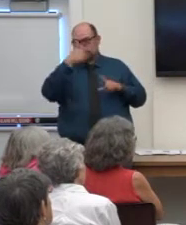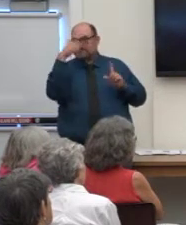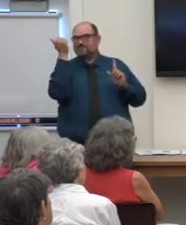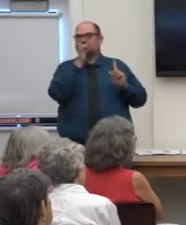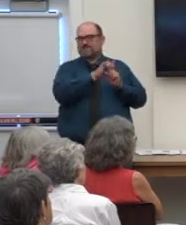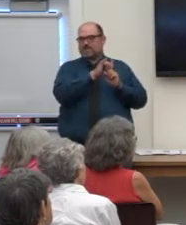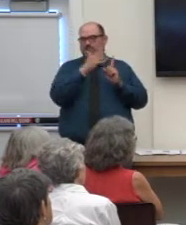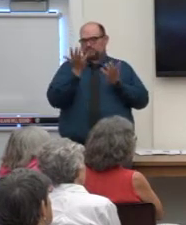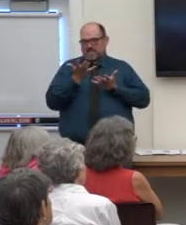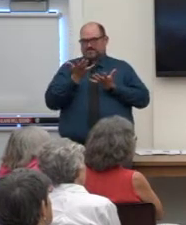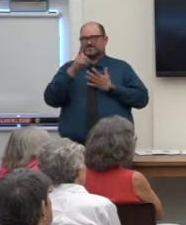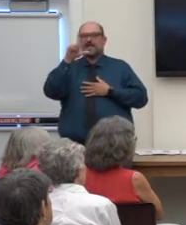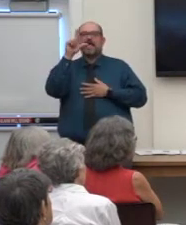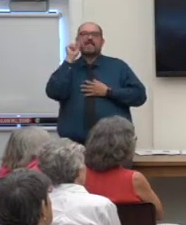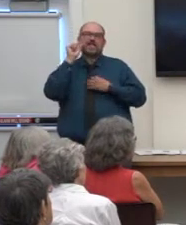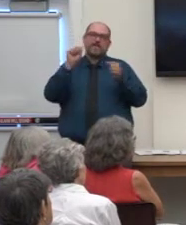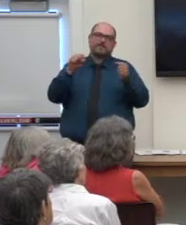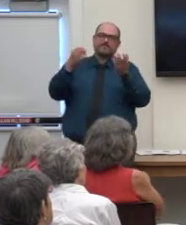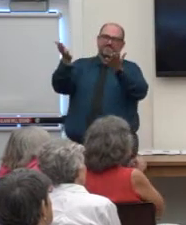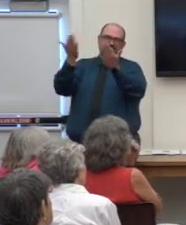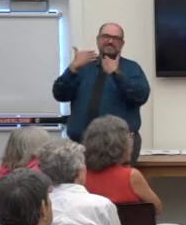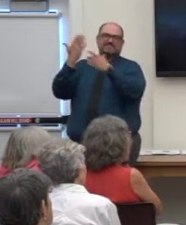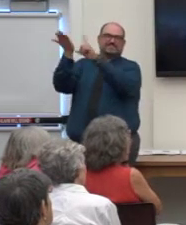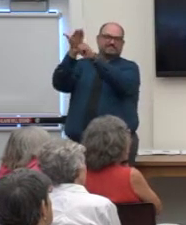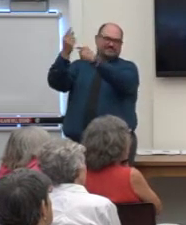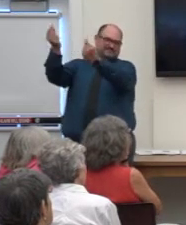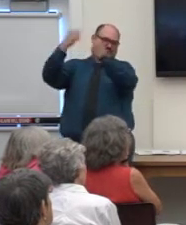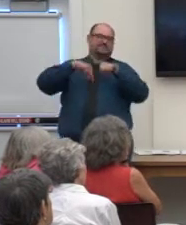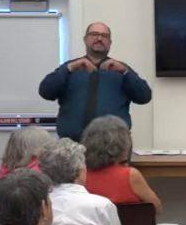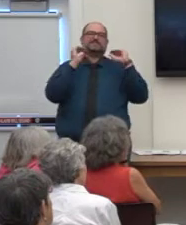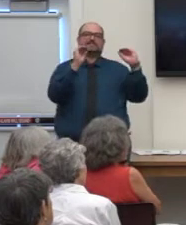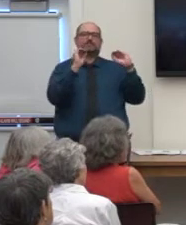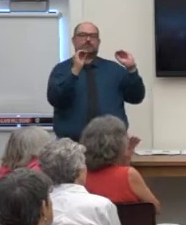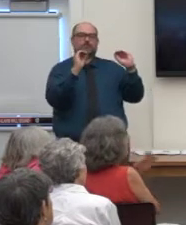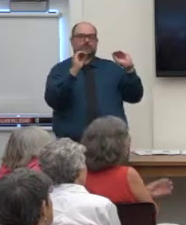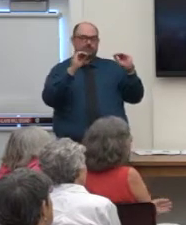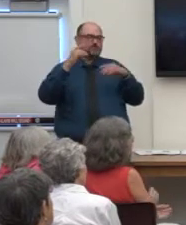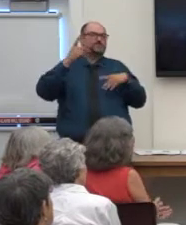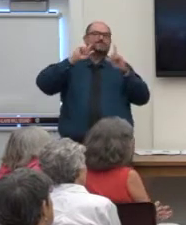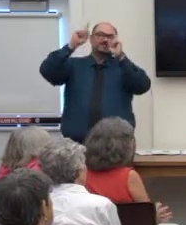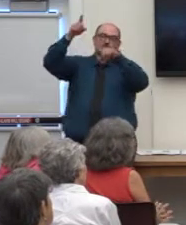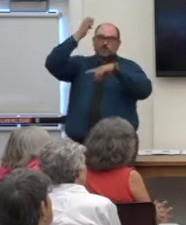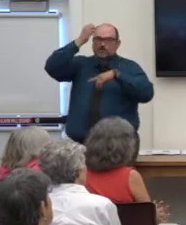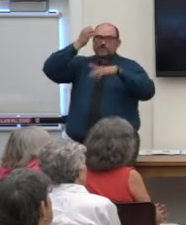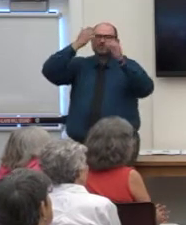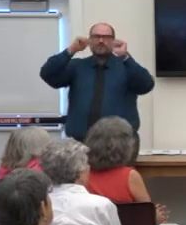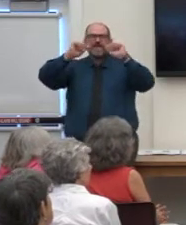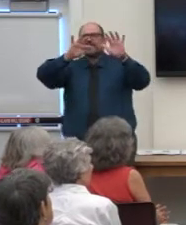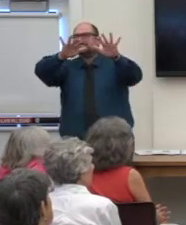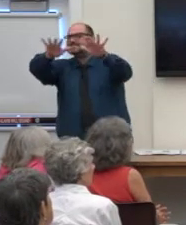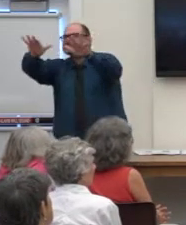Gallaudet had been able to get someone to teach him in Europe when he was trying to find out the secret of how to educate deaf children.